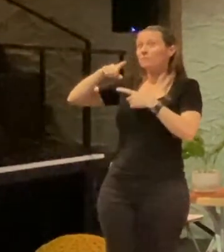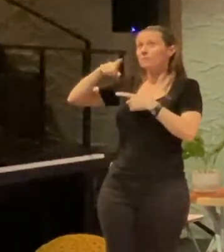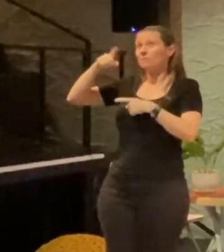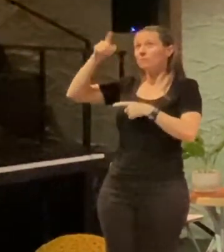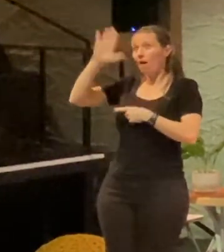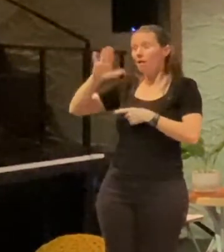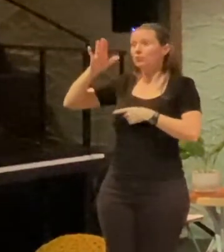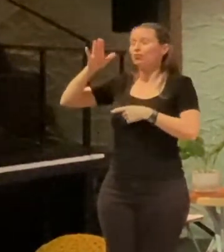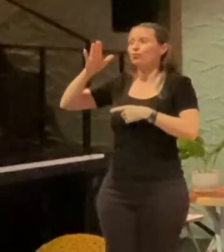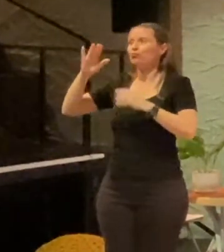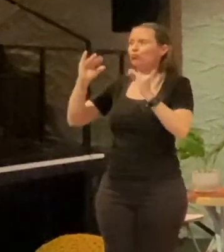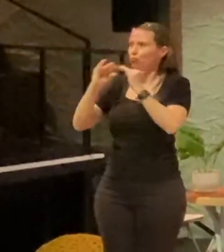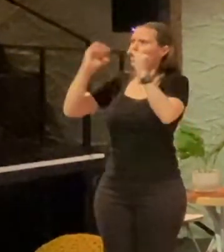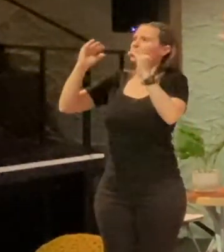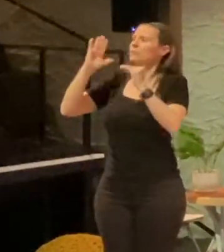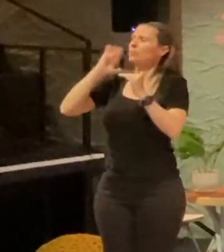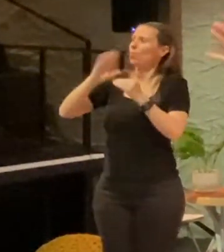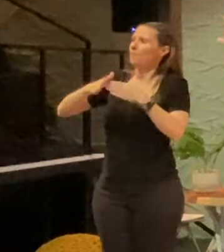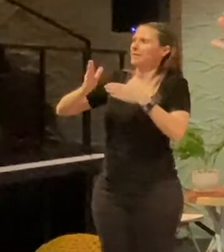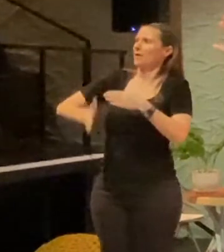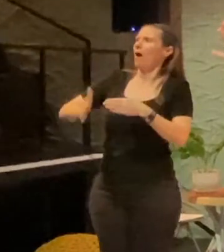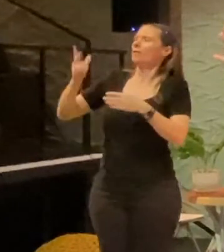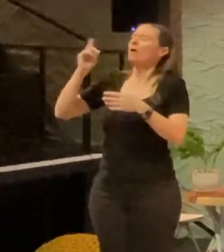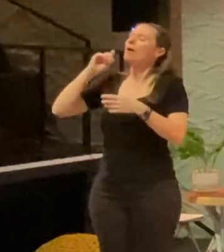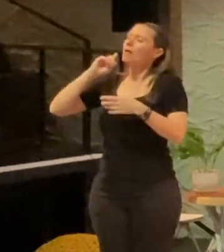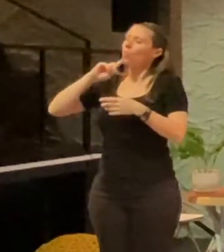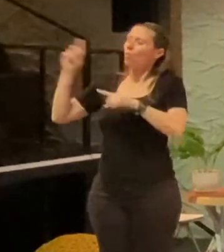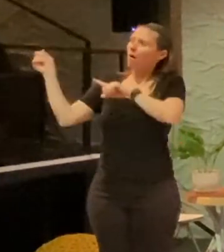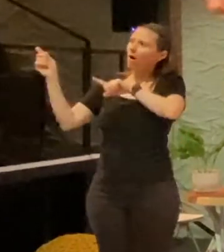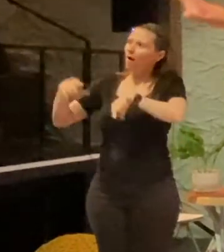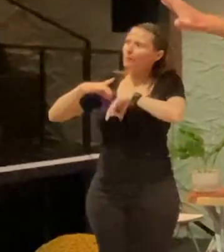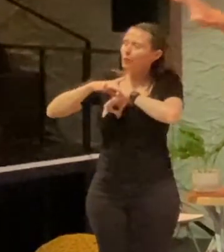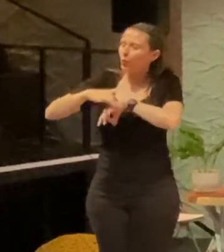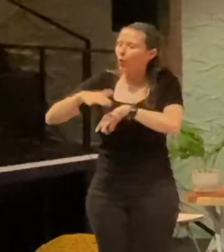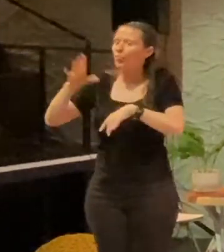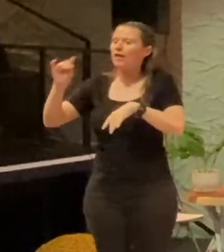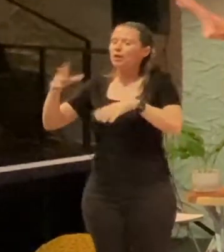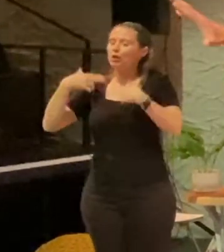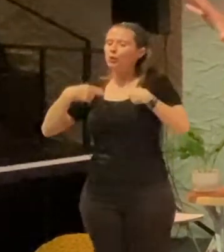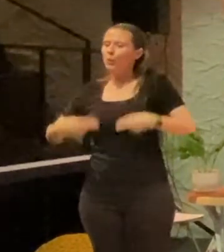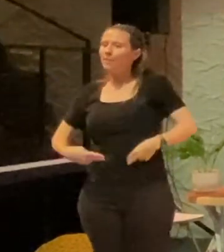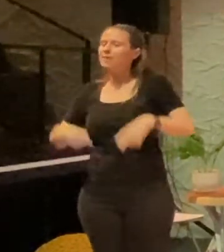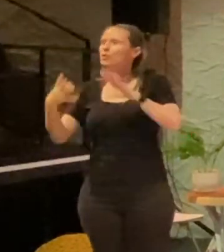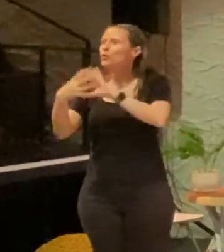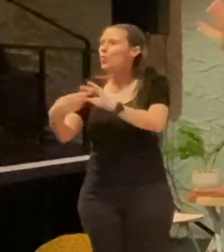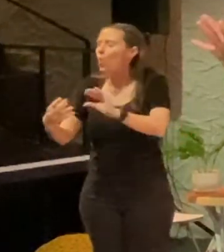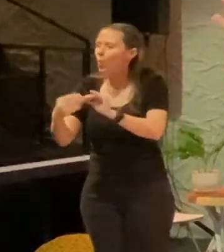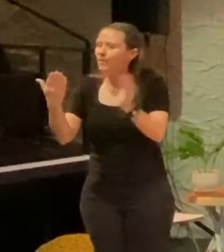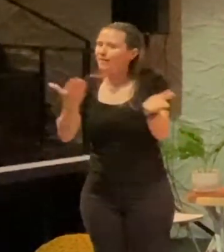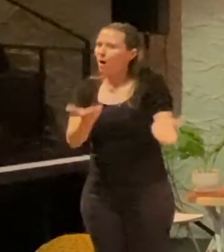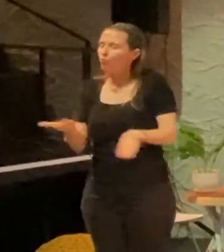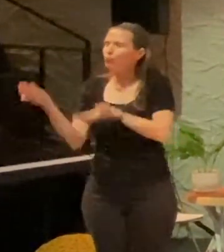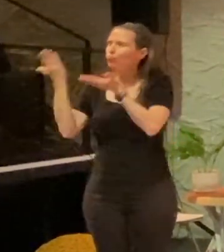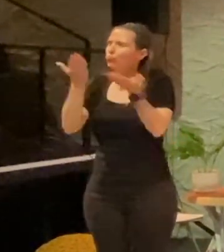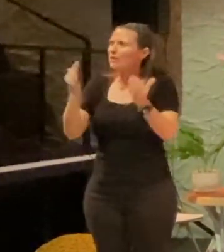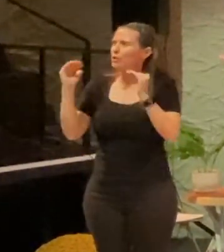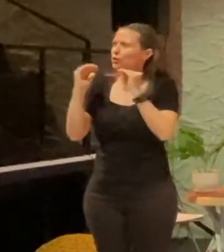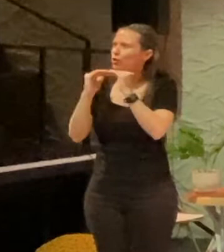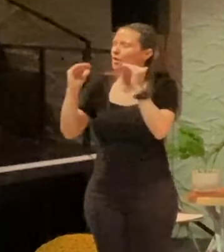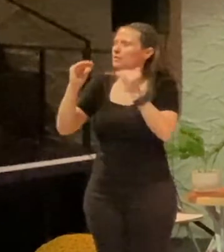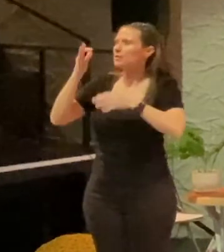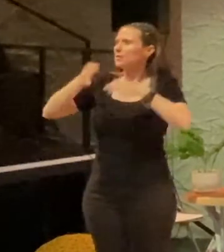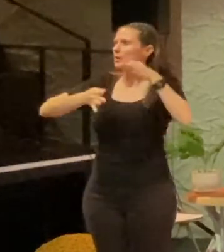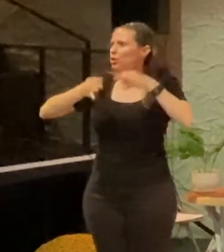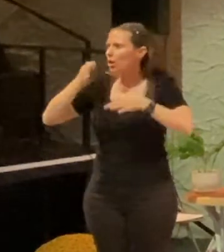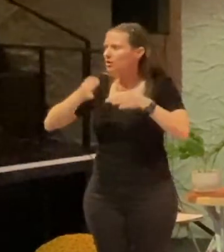be done, that God would enter into earth's situation, into humans, into the human story, and bring justice and